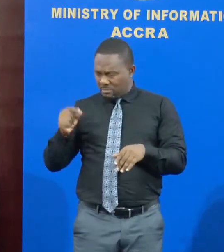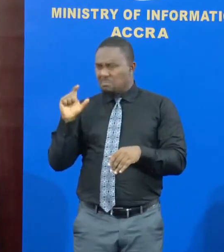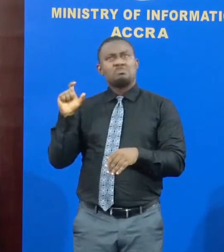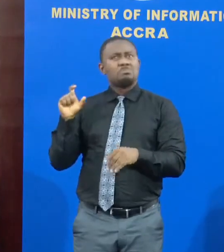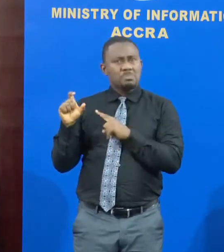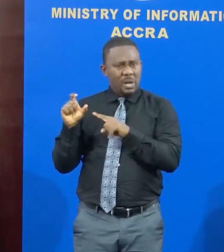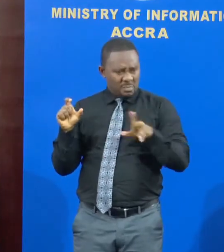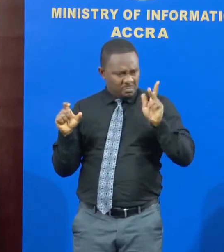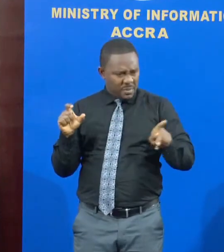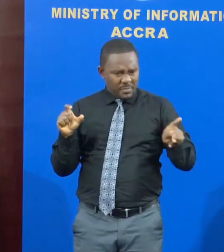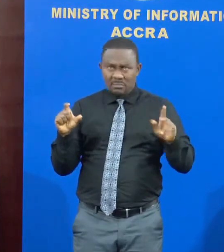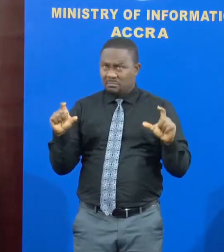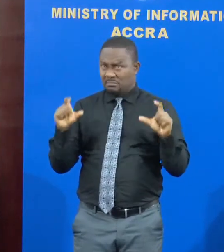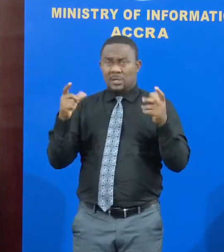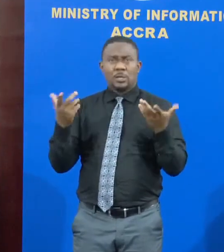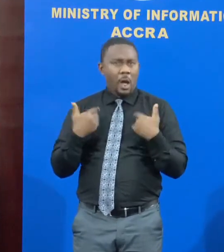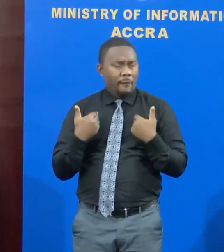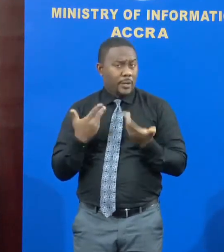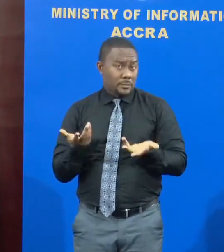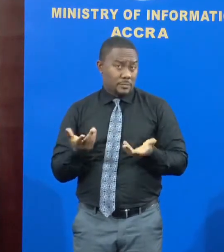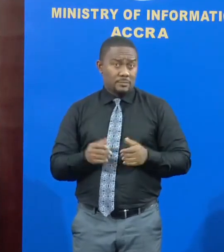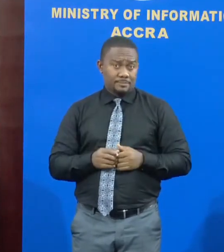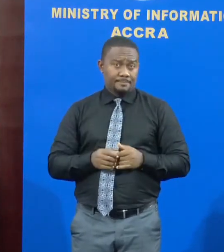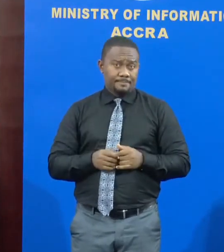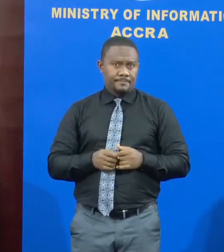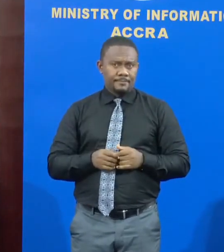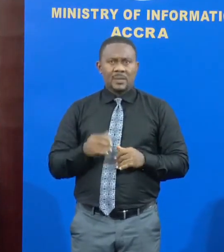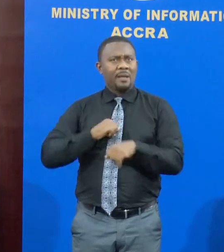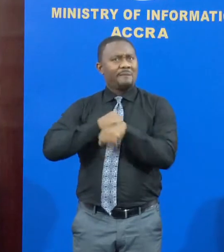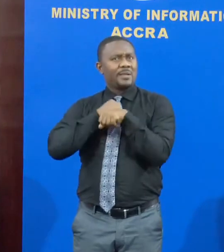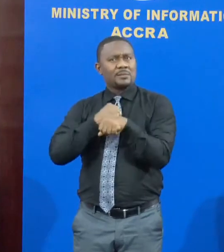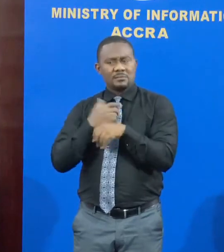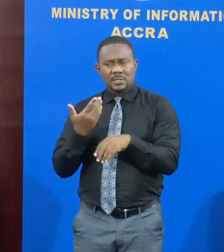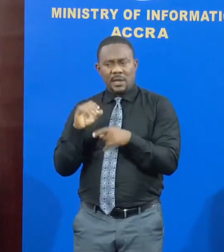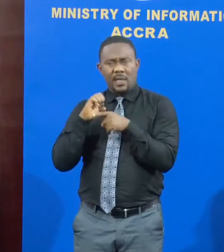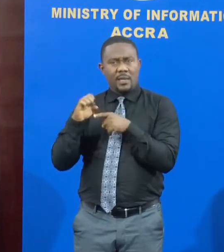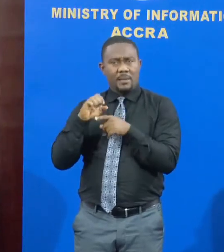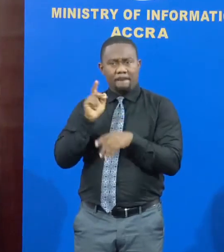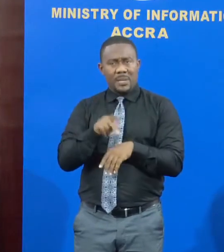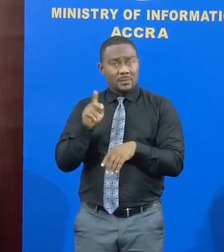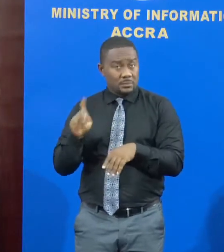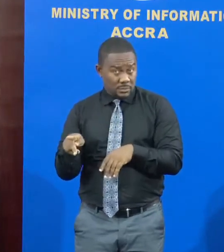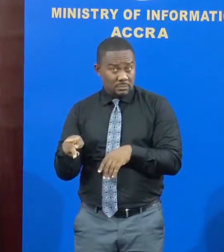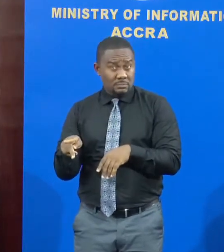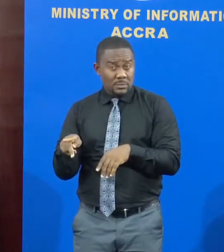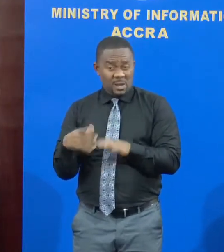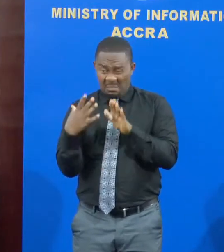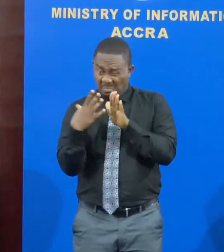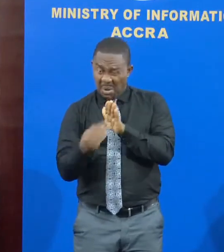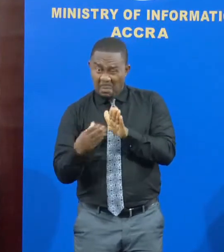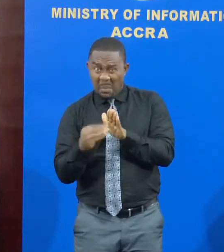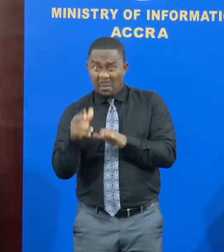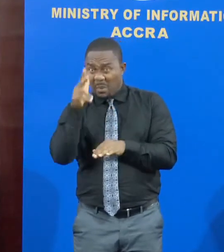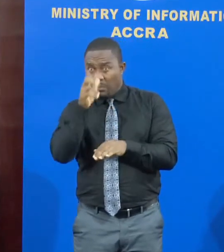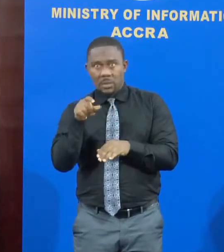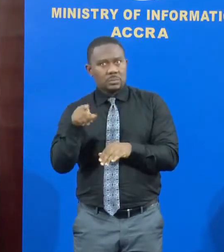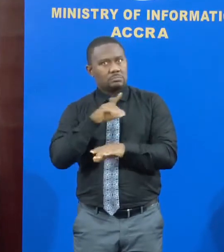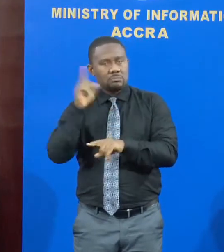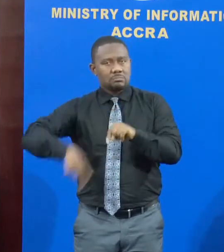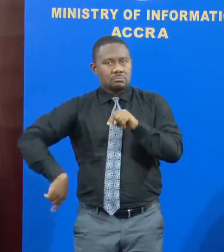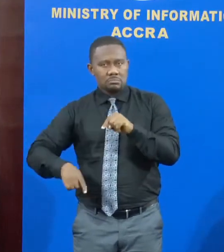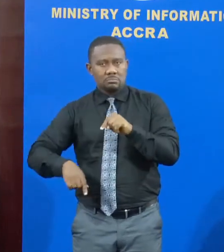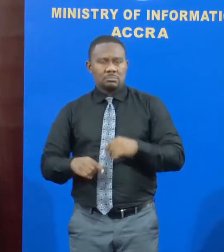is presented. And there are multiple layers of security in the e-passport that prevent duplication or fraud. And the e-passport